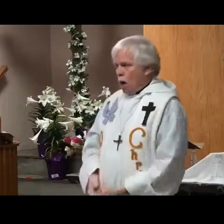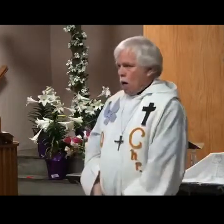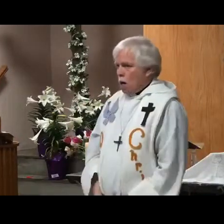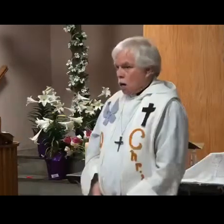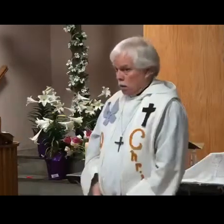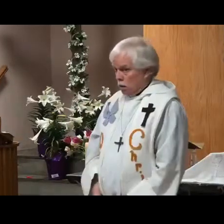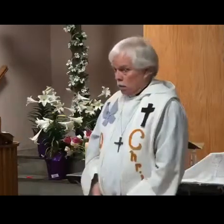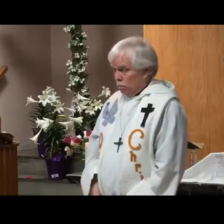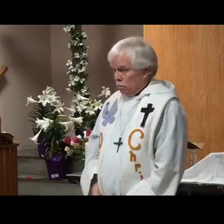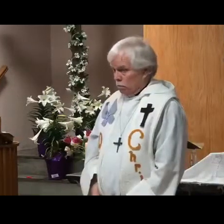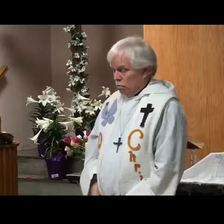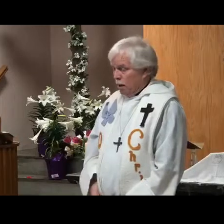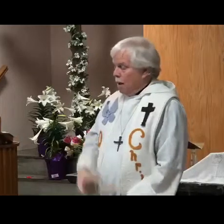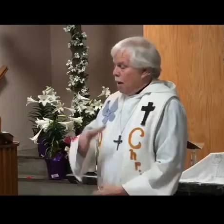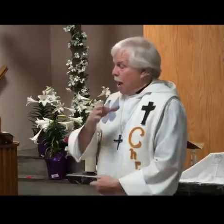hour.